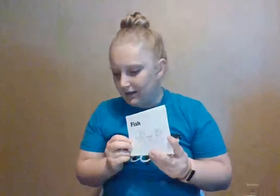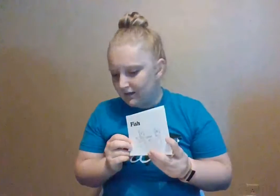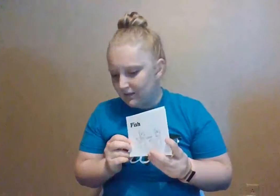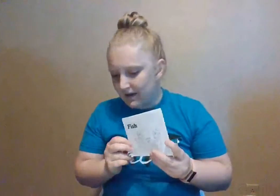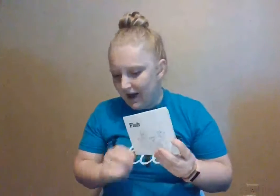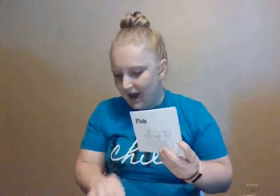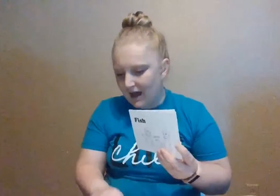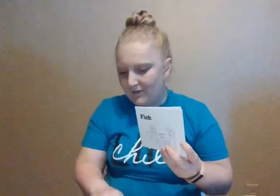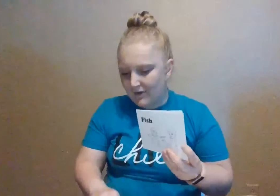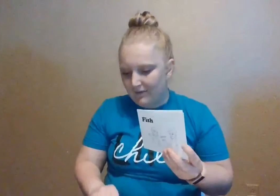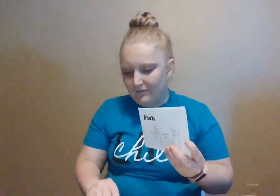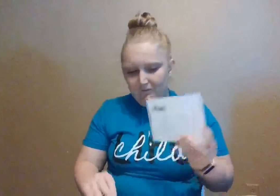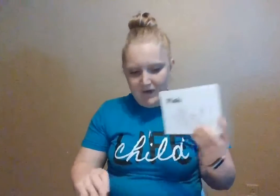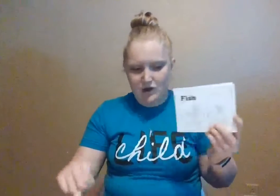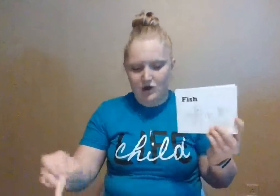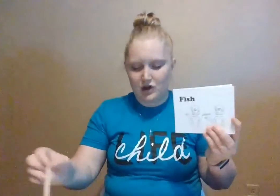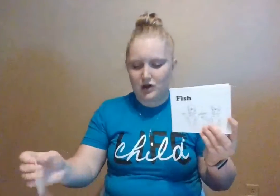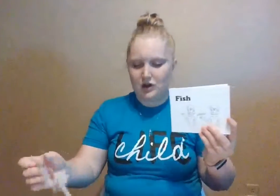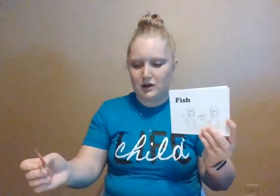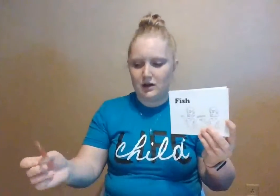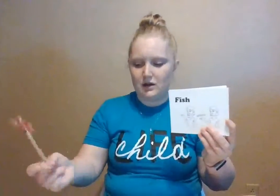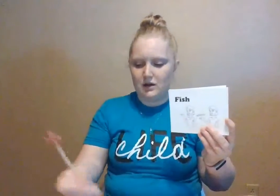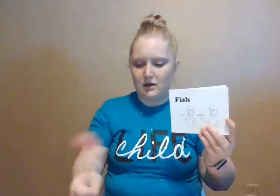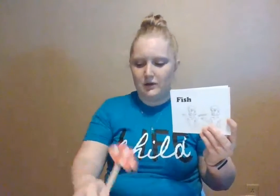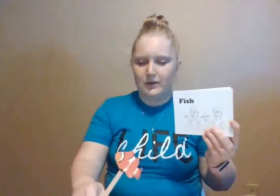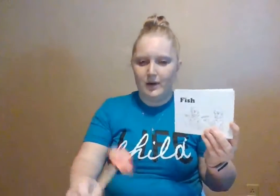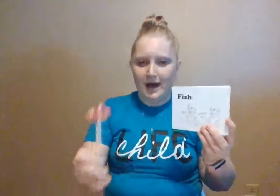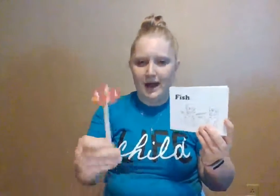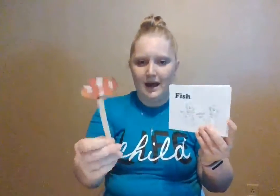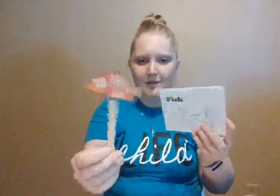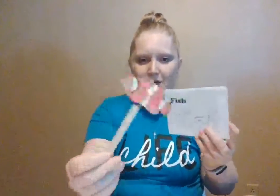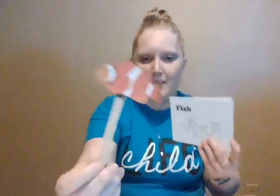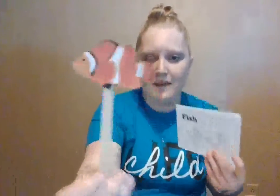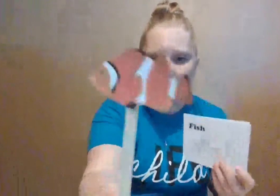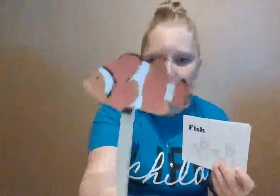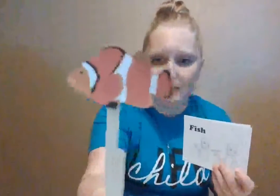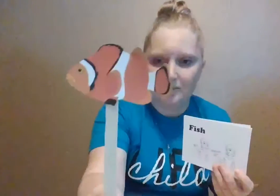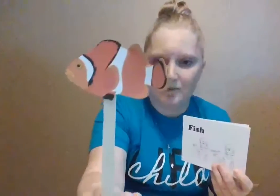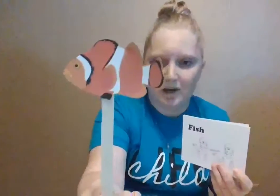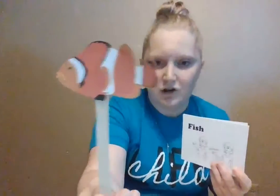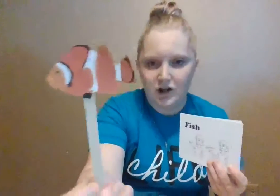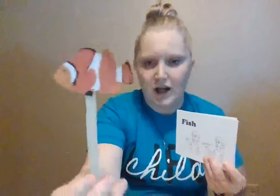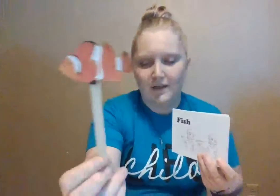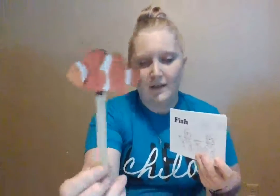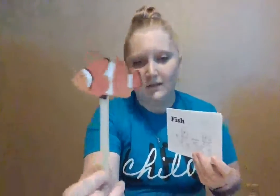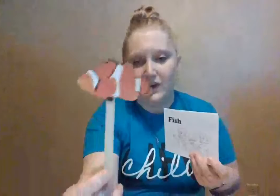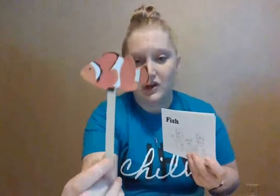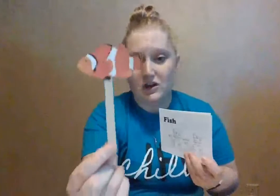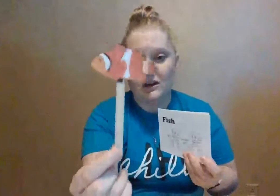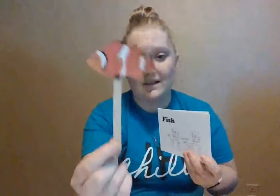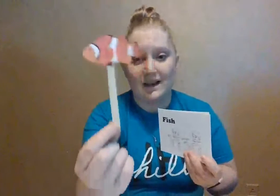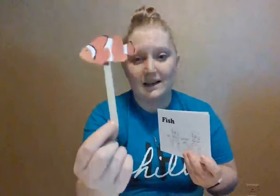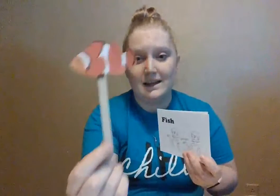Next, we have fish. I have this fish, and this fish looks like